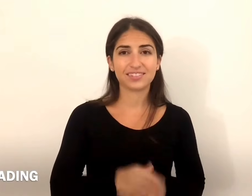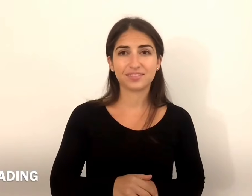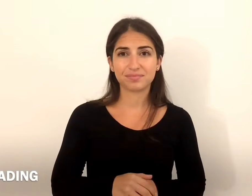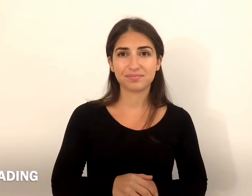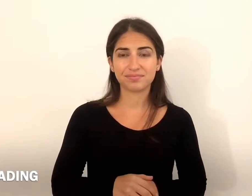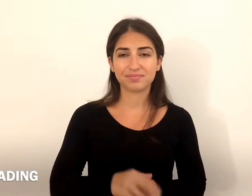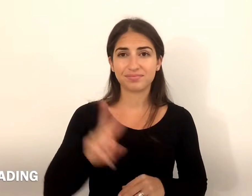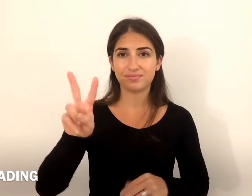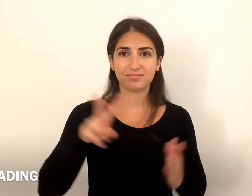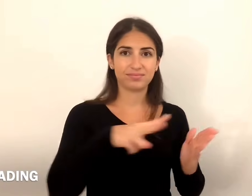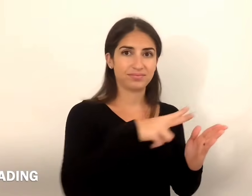Reading,